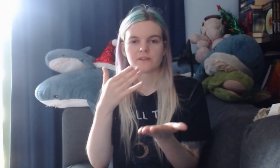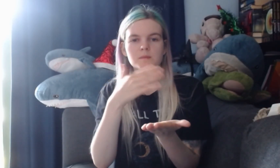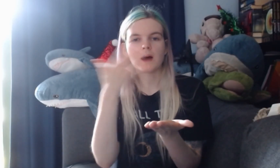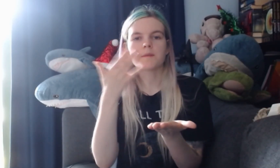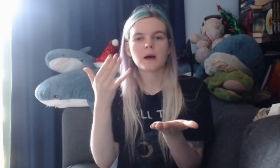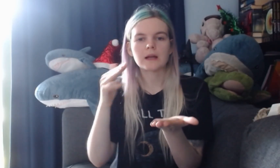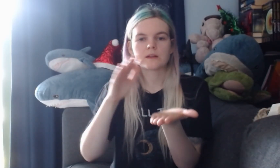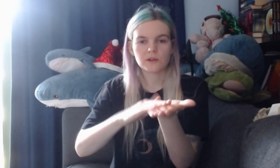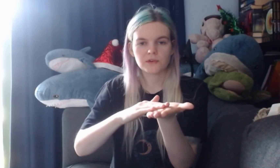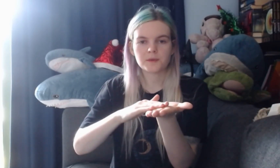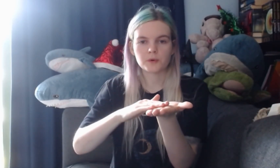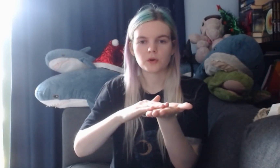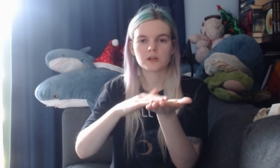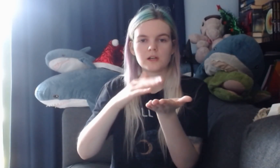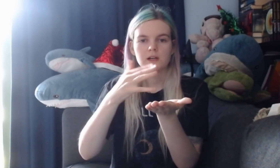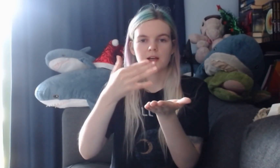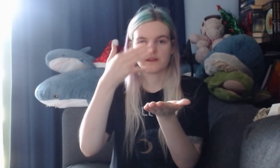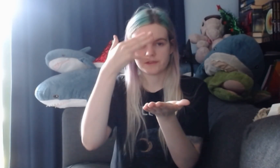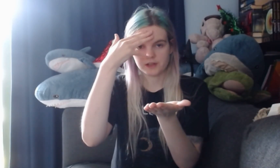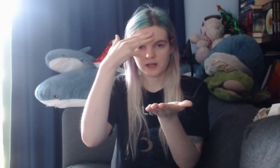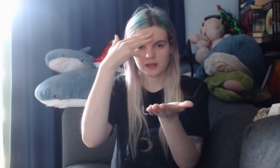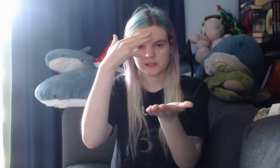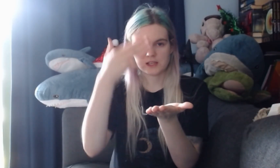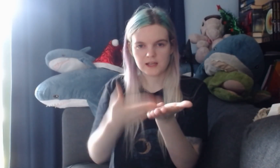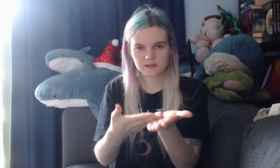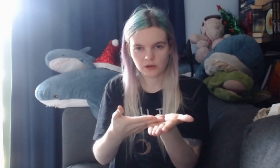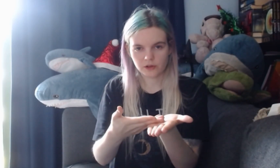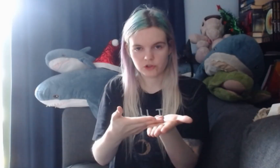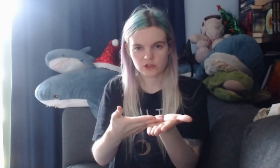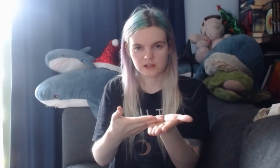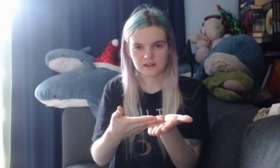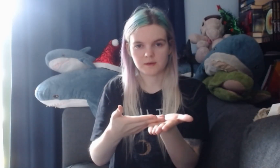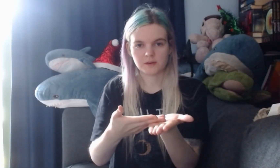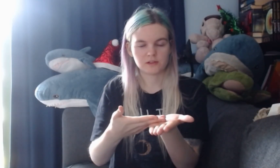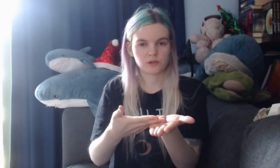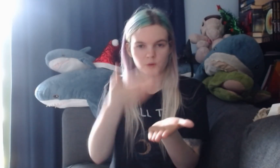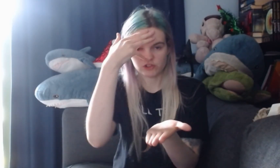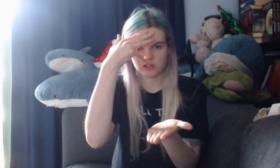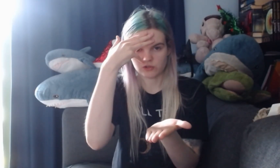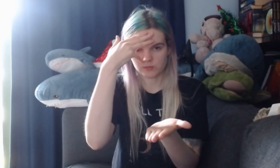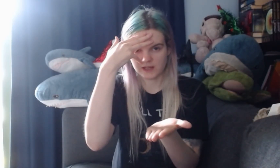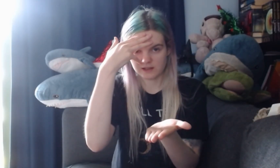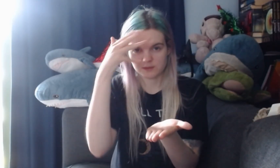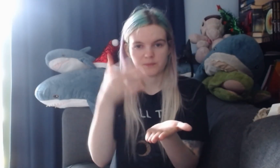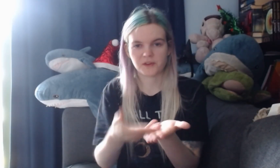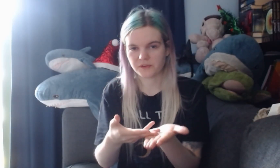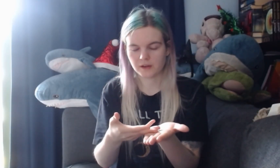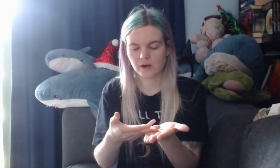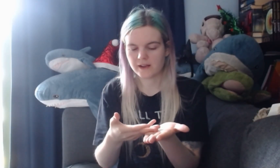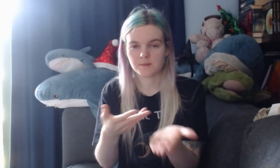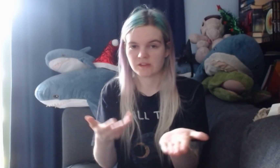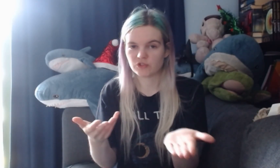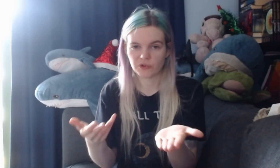my mind, this is a book and I take the knowledge and I crash it into my head. This is how I imagine the